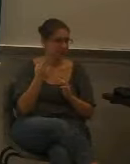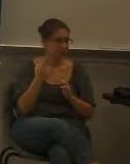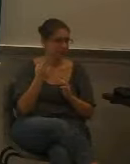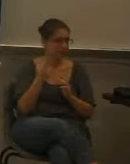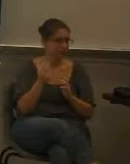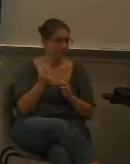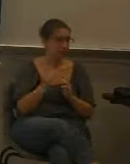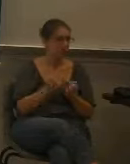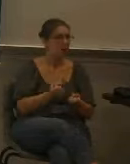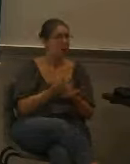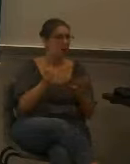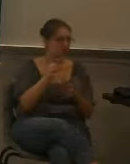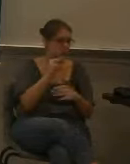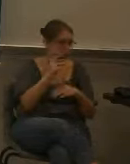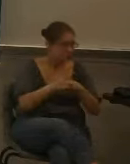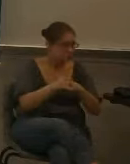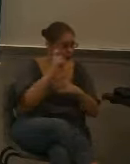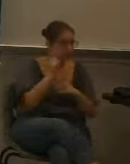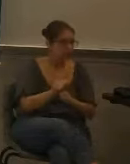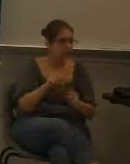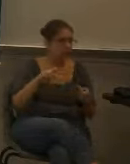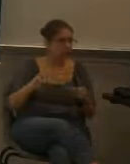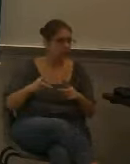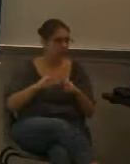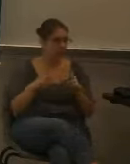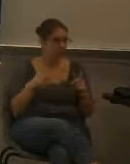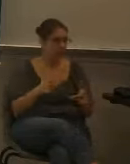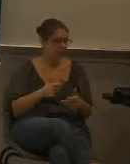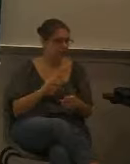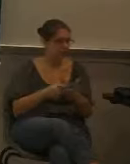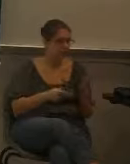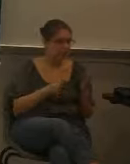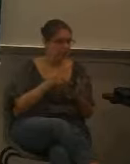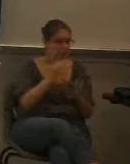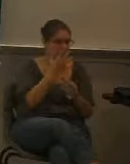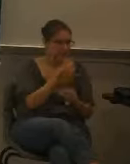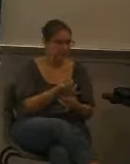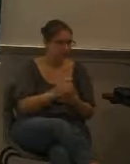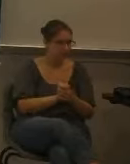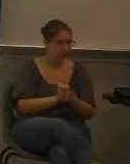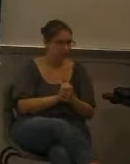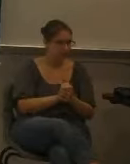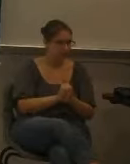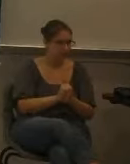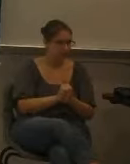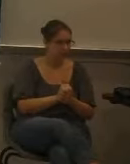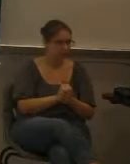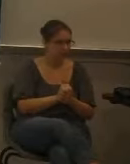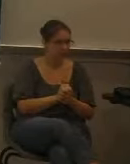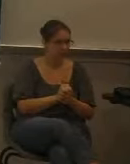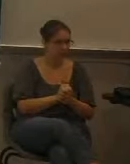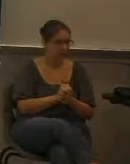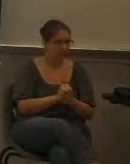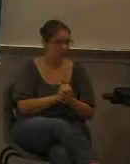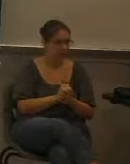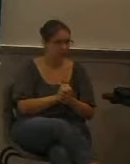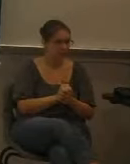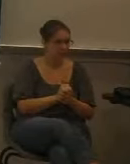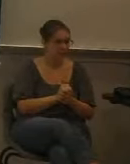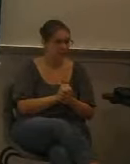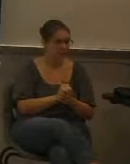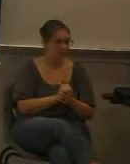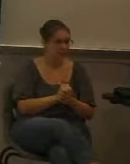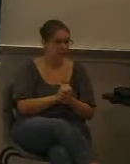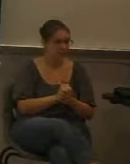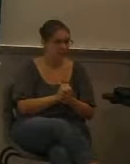nutrient available, because they could be turning over very rapidly. So we've seen that before. This takes the